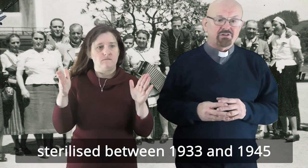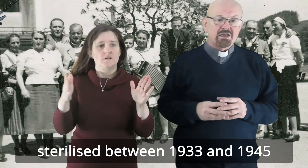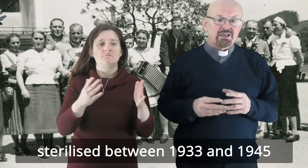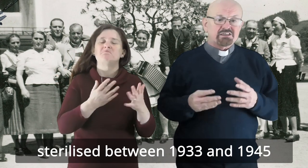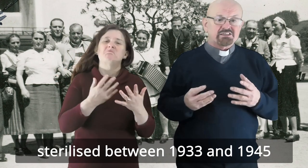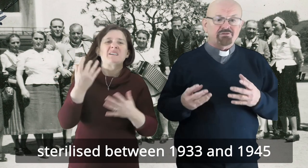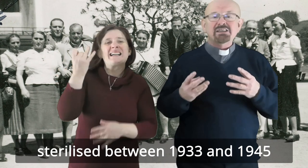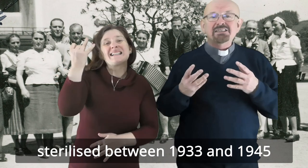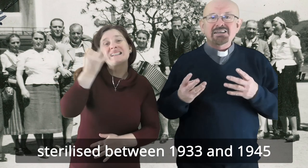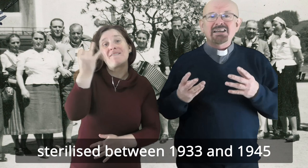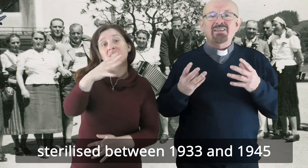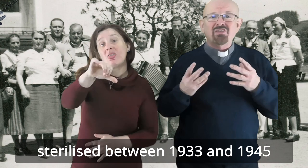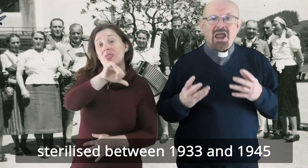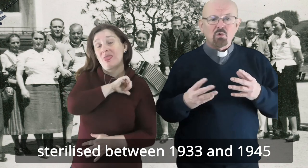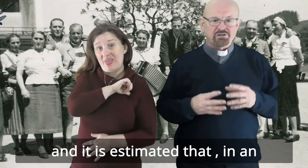1945,